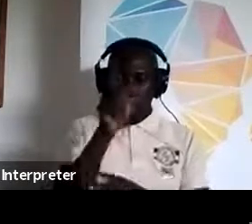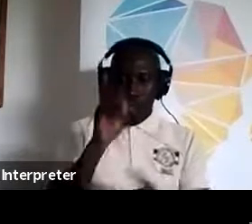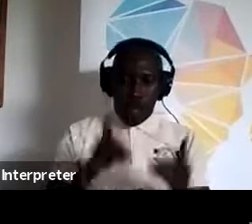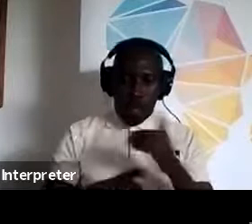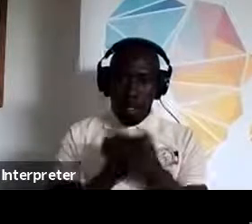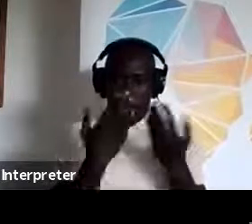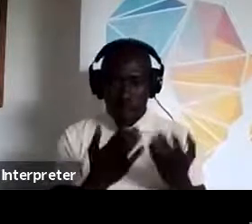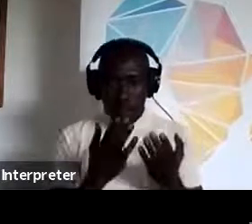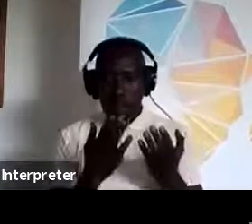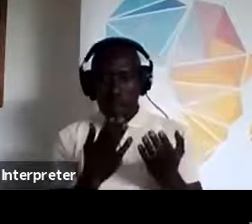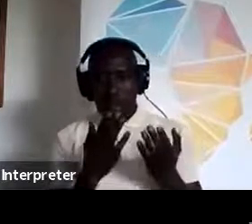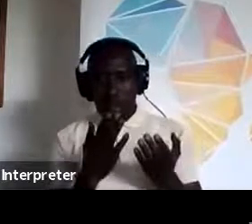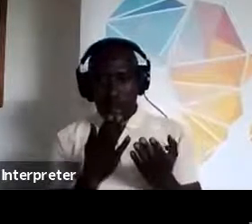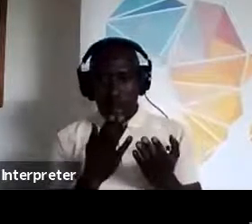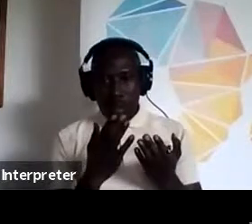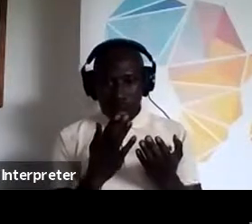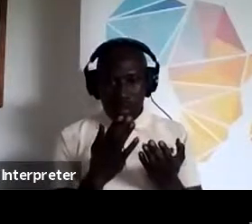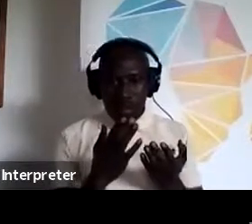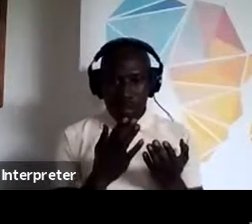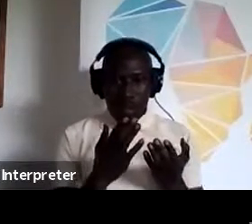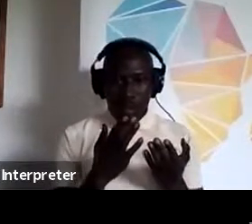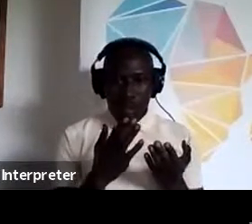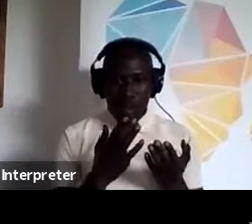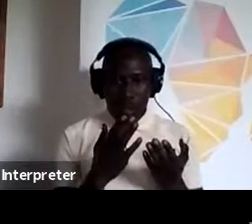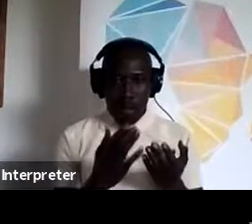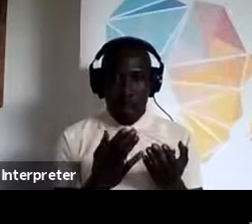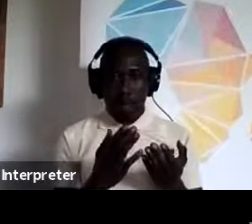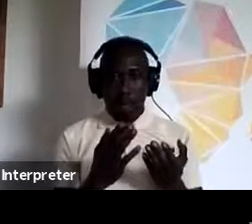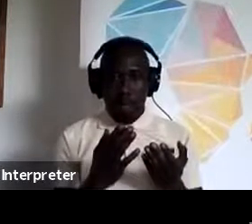is collective and holistic?